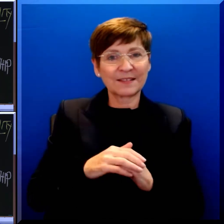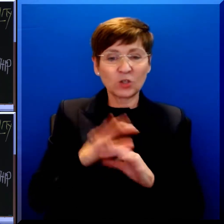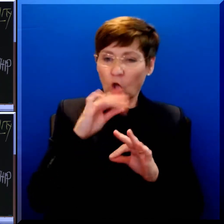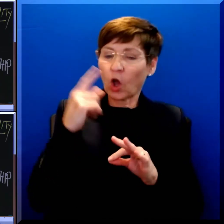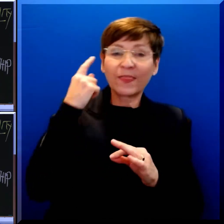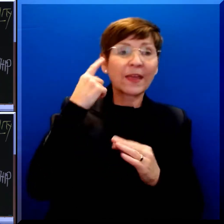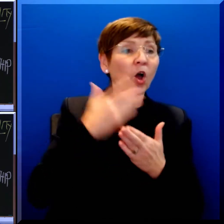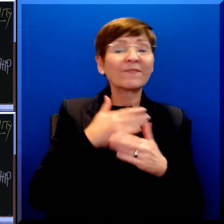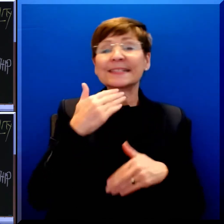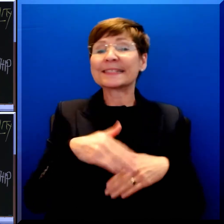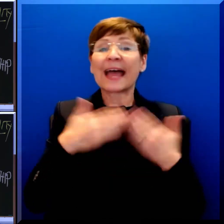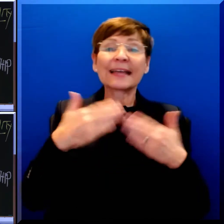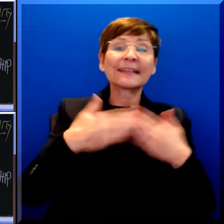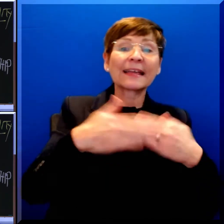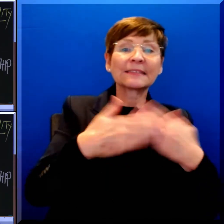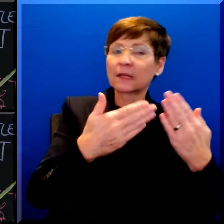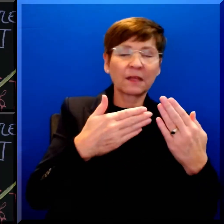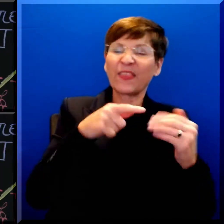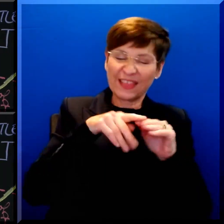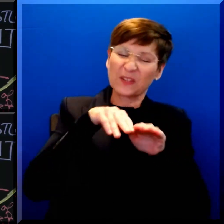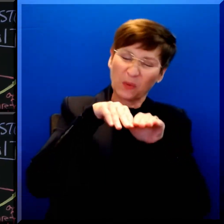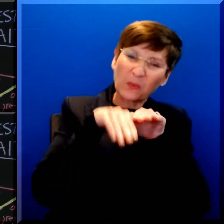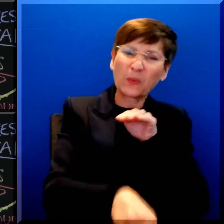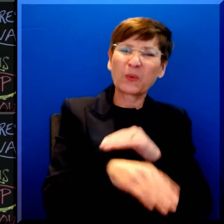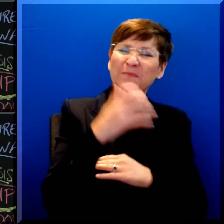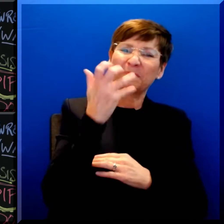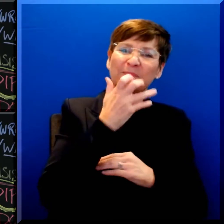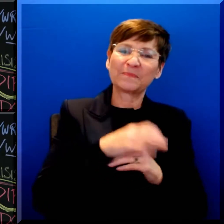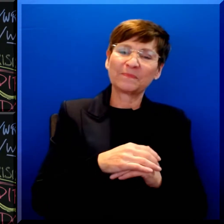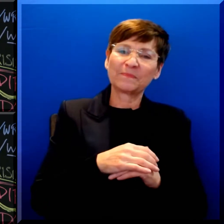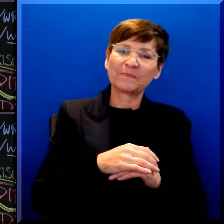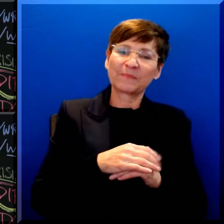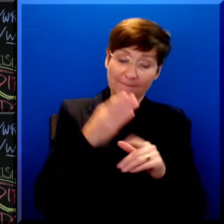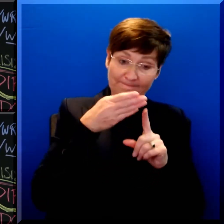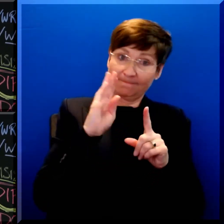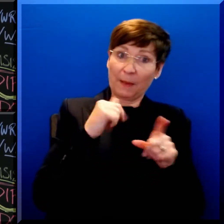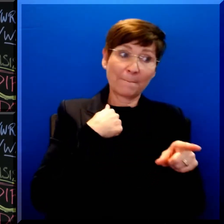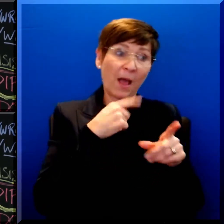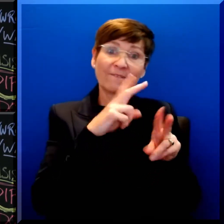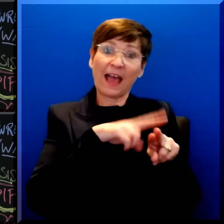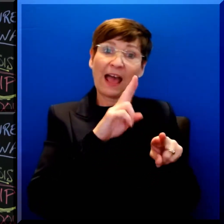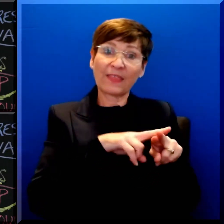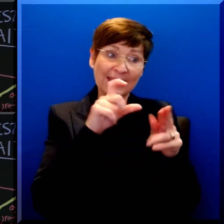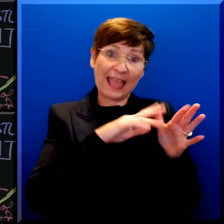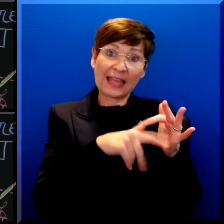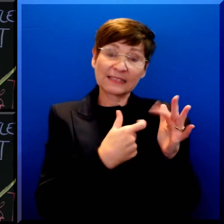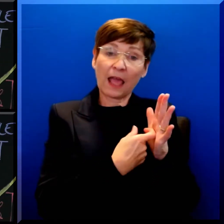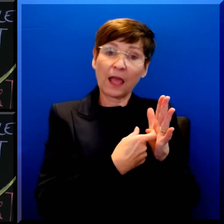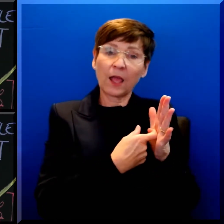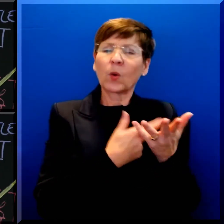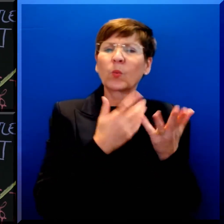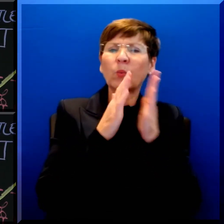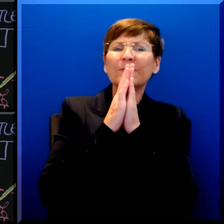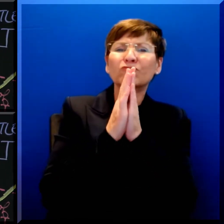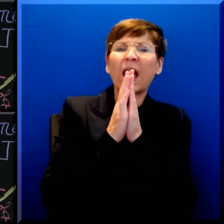our day-to-day circumstances. By the way, God did something pretty amazing on my dad's cancer journey. I mean, we actually prayed the